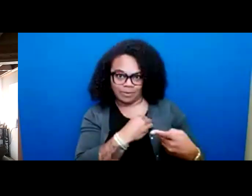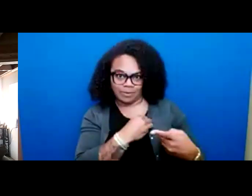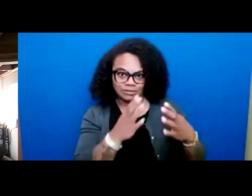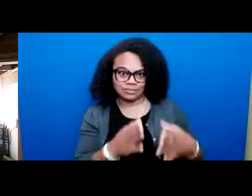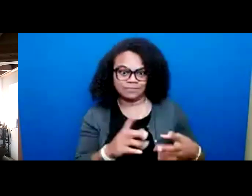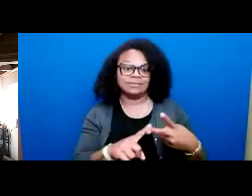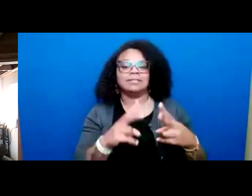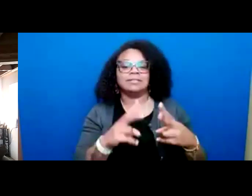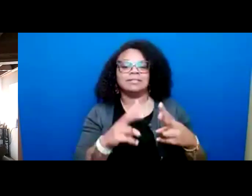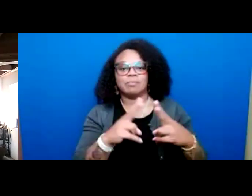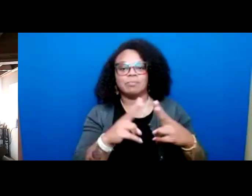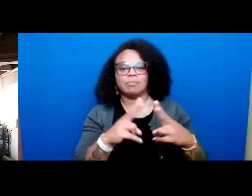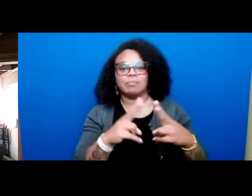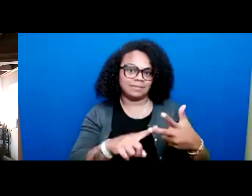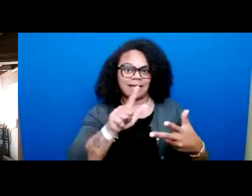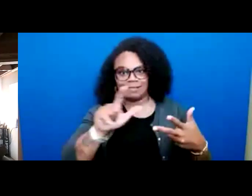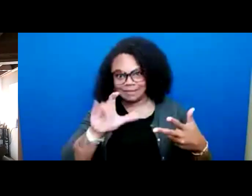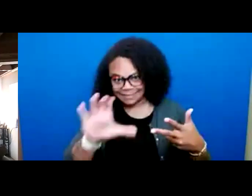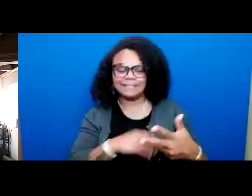liability companies, and corporations.